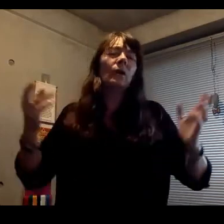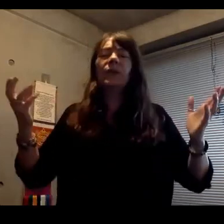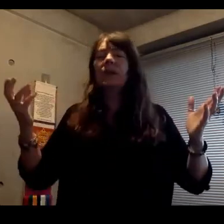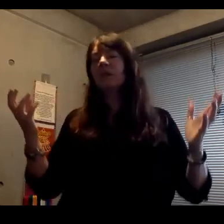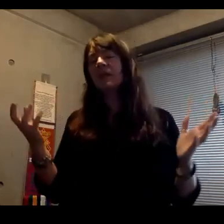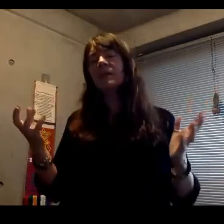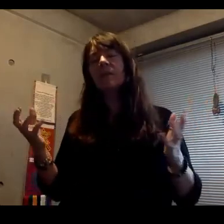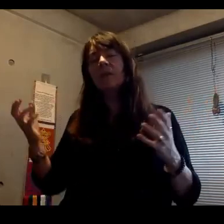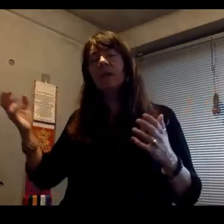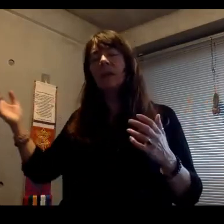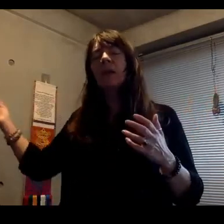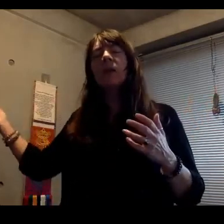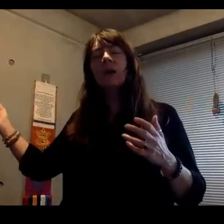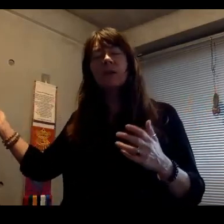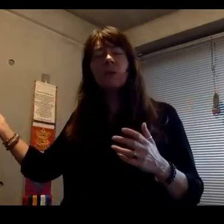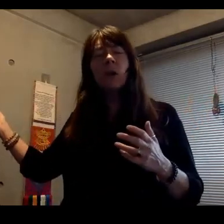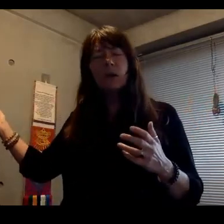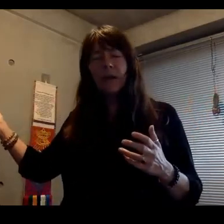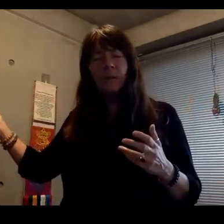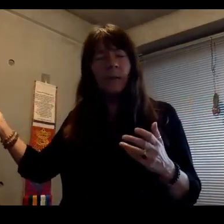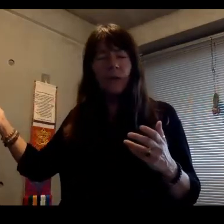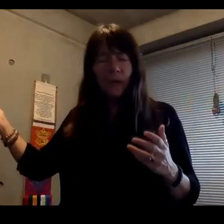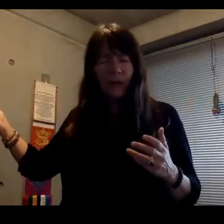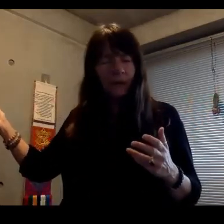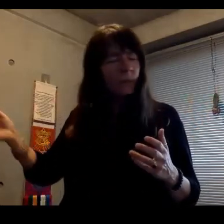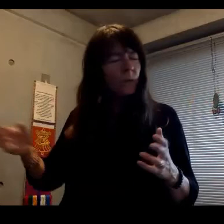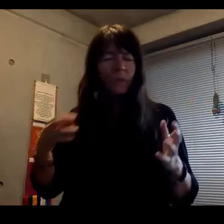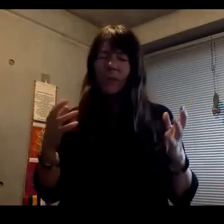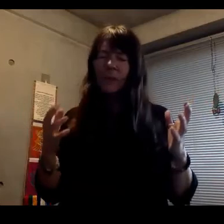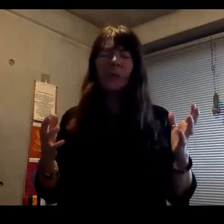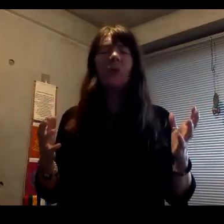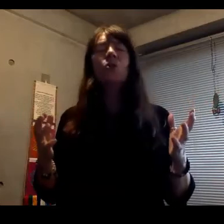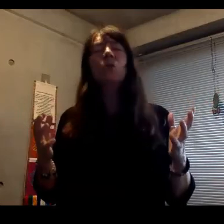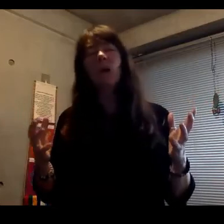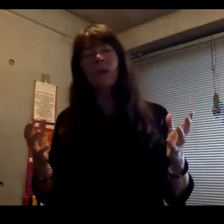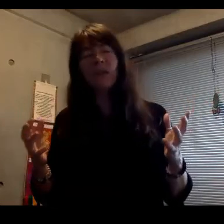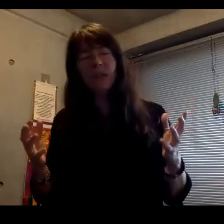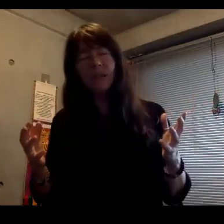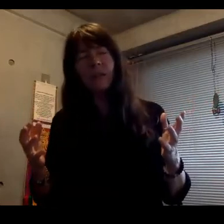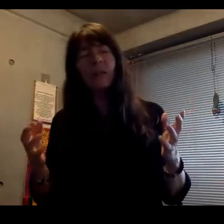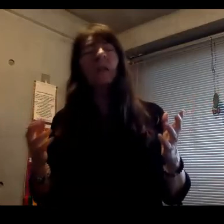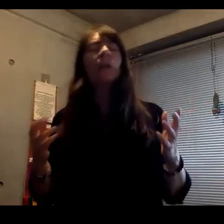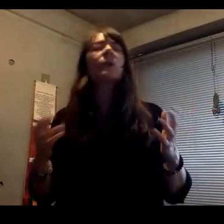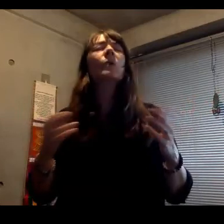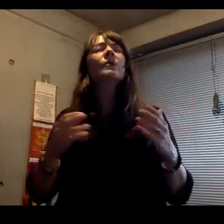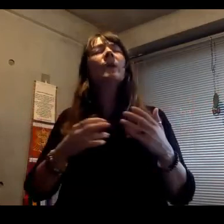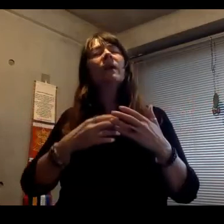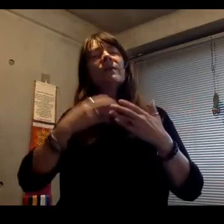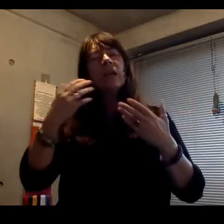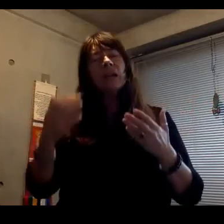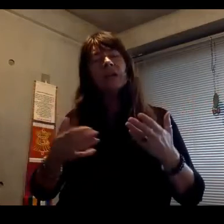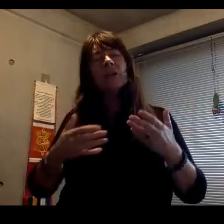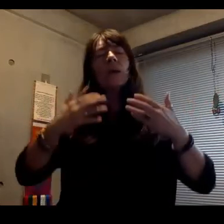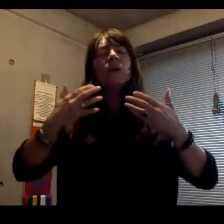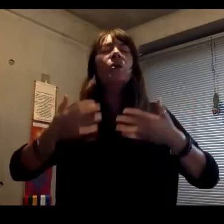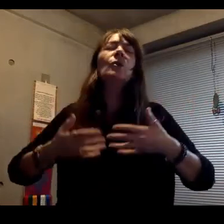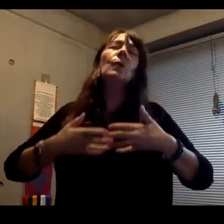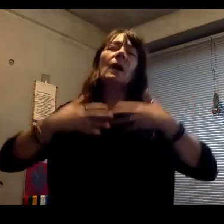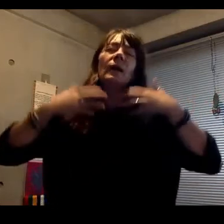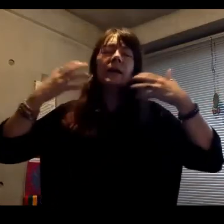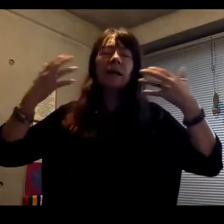do all things, that doesn't mean you can knock this wall down by looking at it. We don't mean you can do all things. What we are saying is